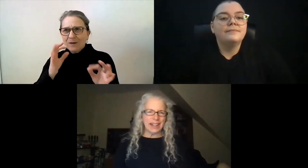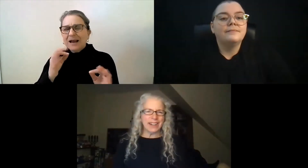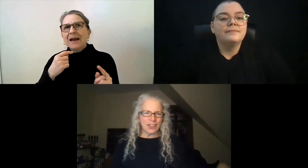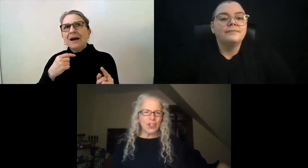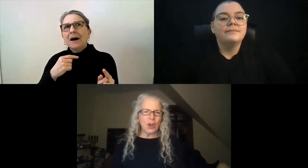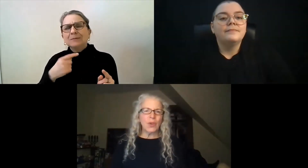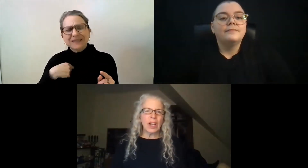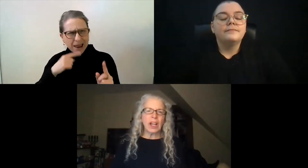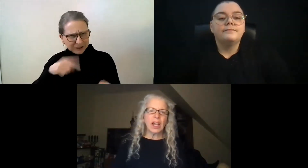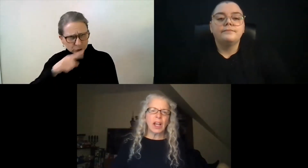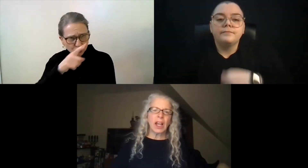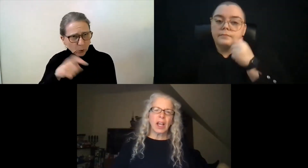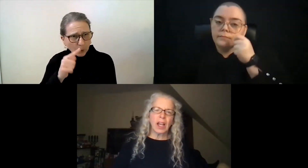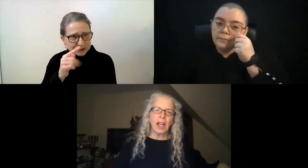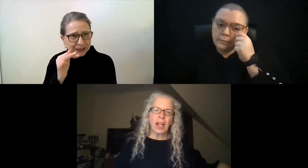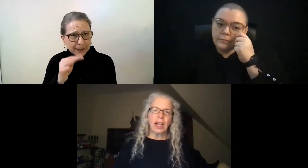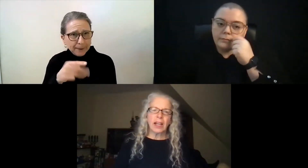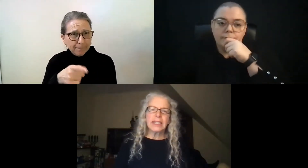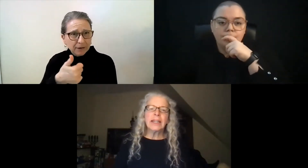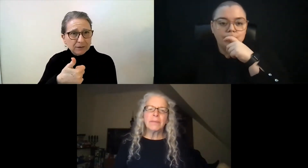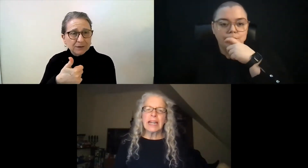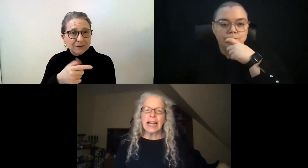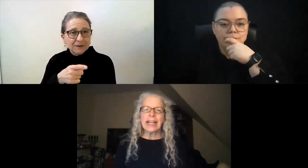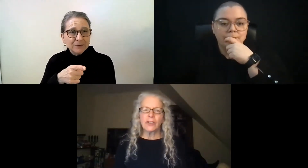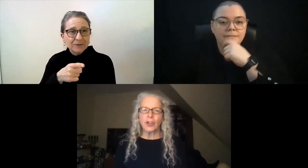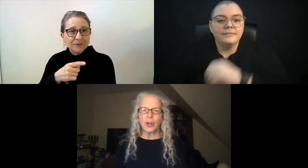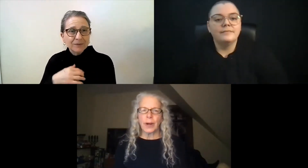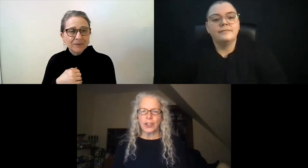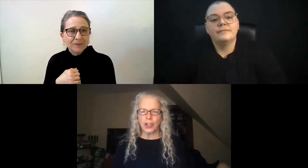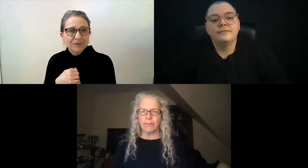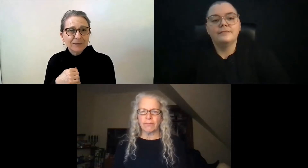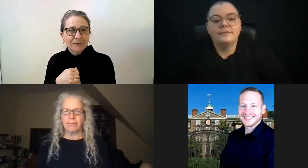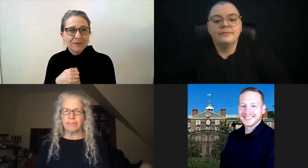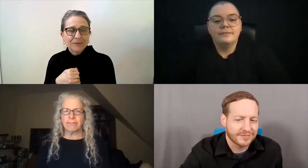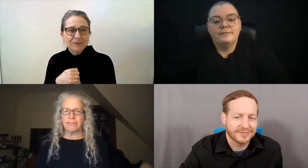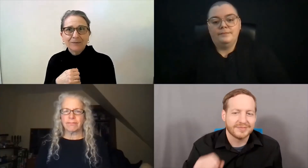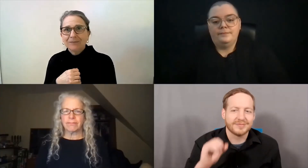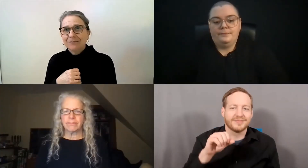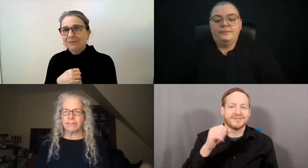Great. So, Tim, did I answer your question?